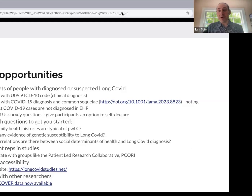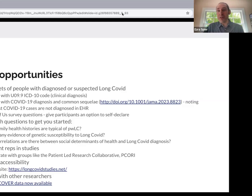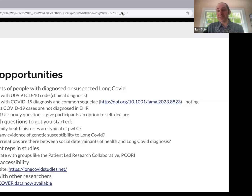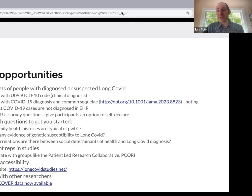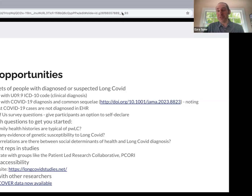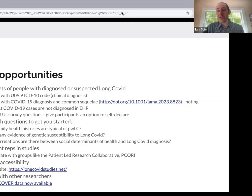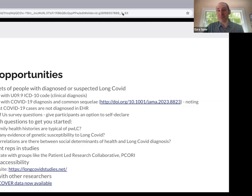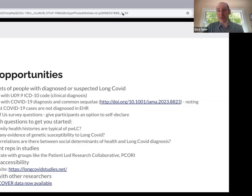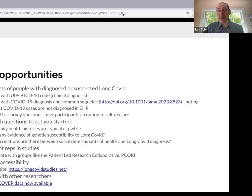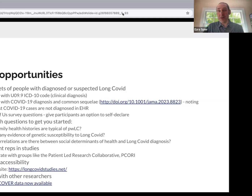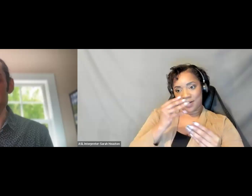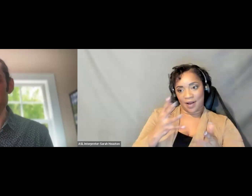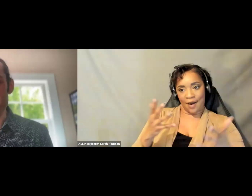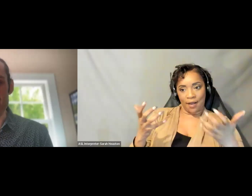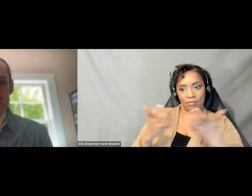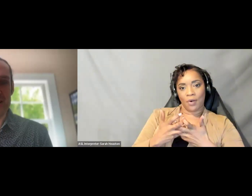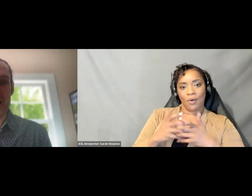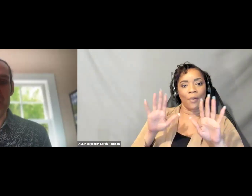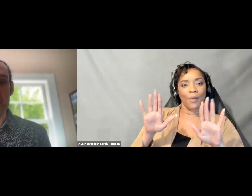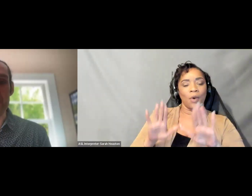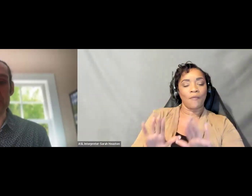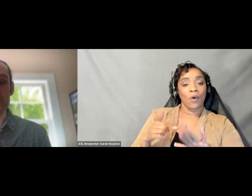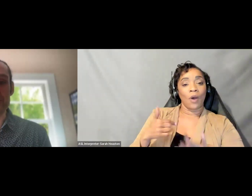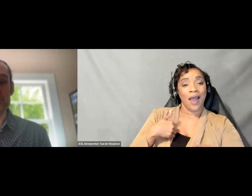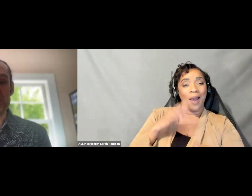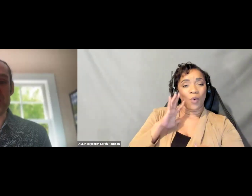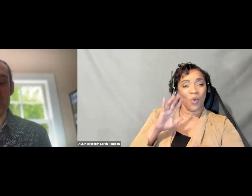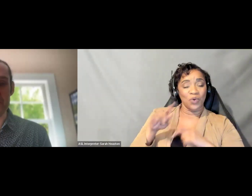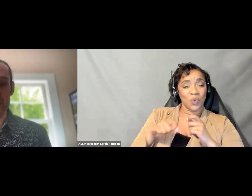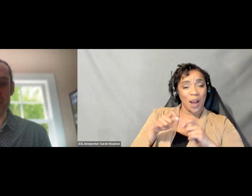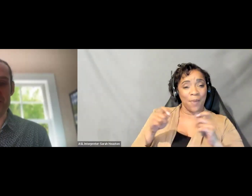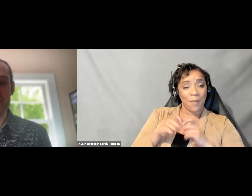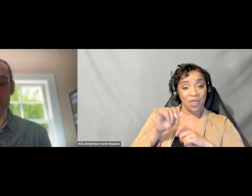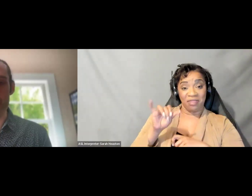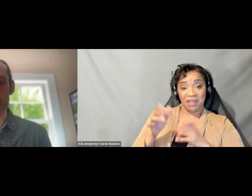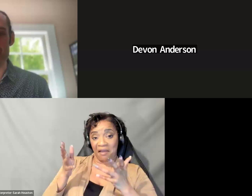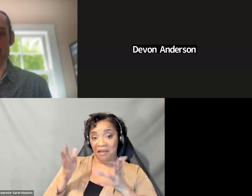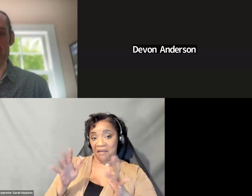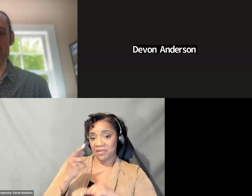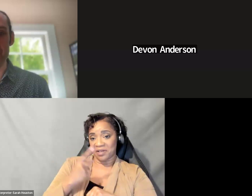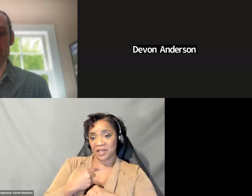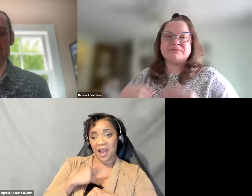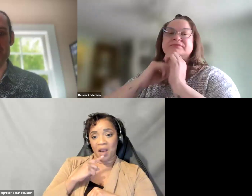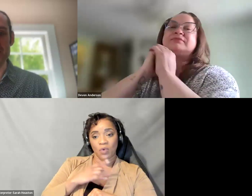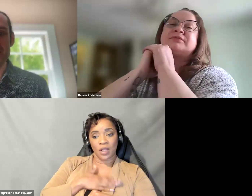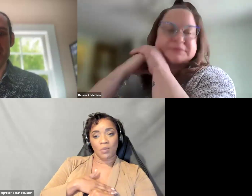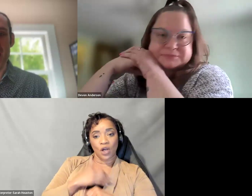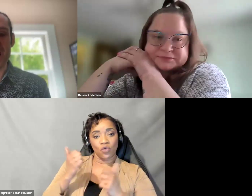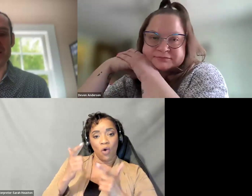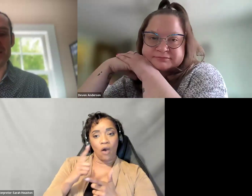that's where I'm going to wrap up today. I really appreciate everybody for jumping